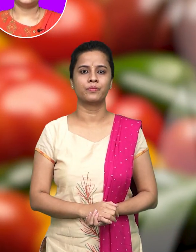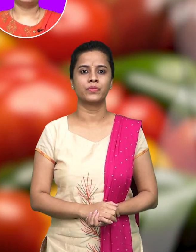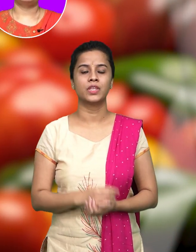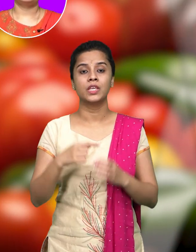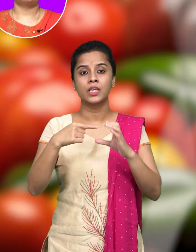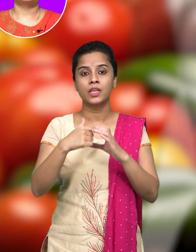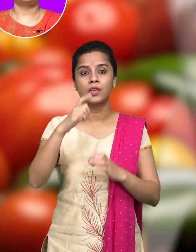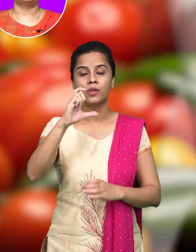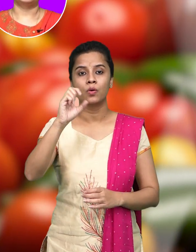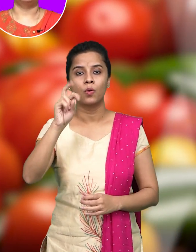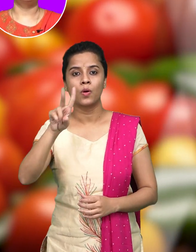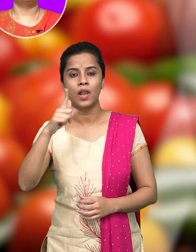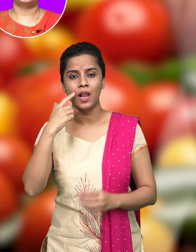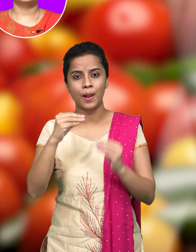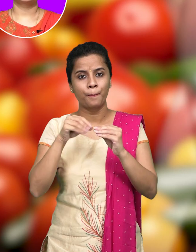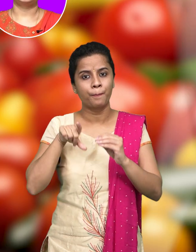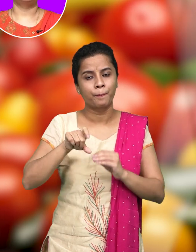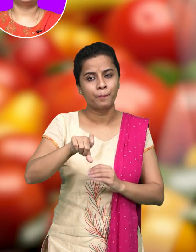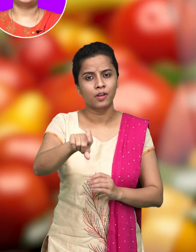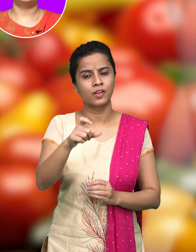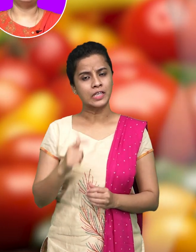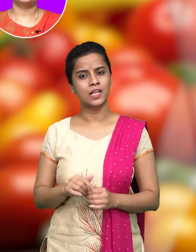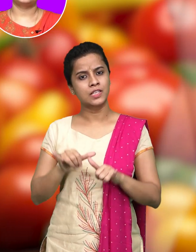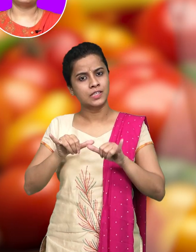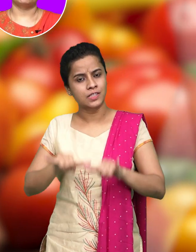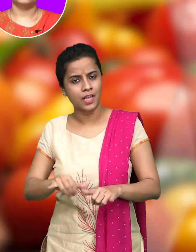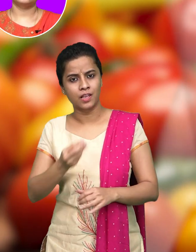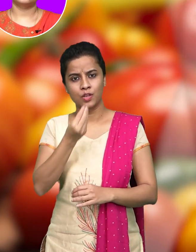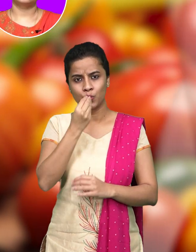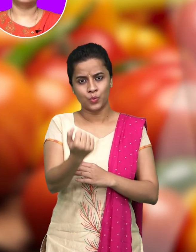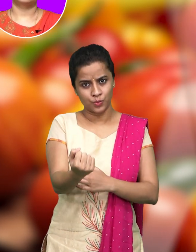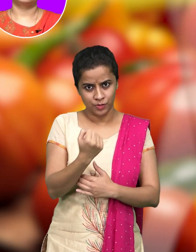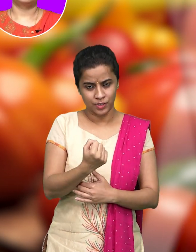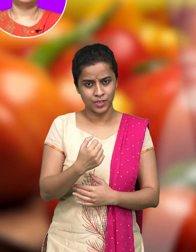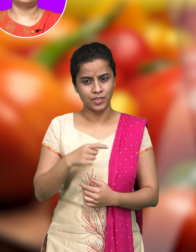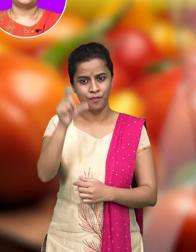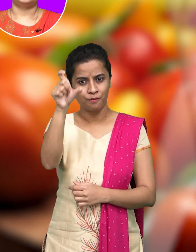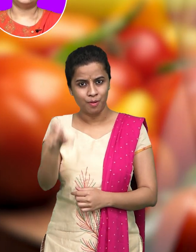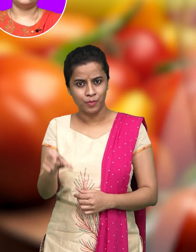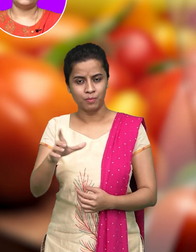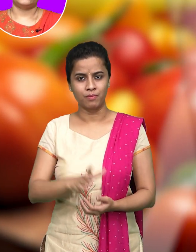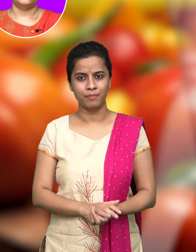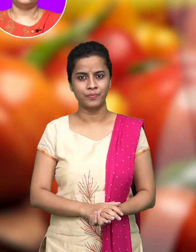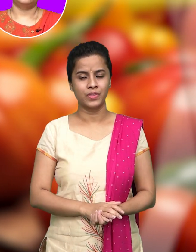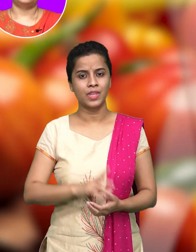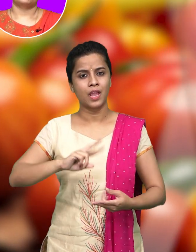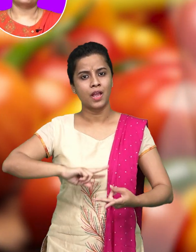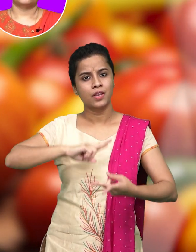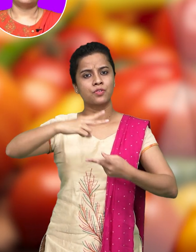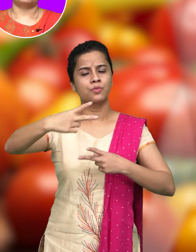These E. coli bacteria take shelter and nutrition from us and in